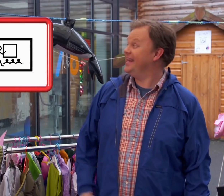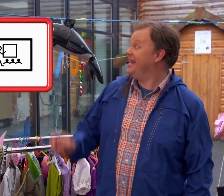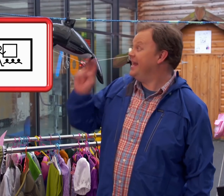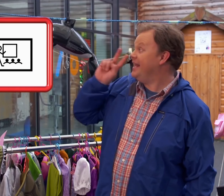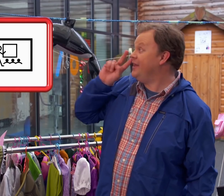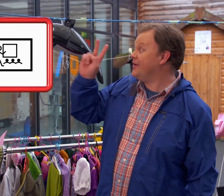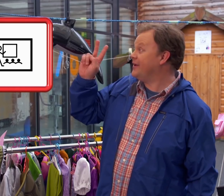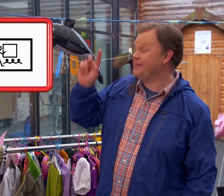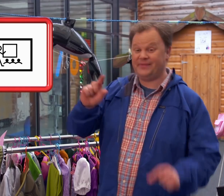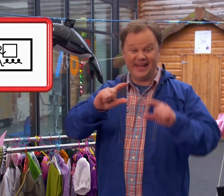Look.